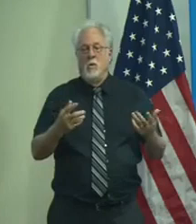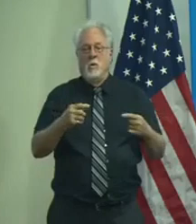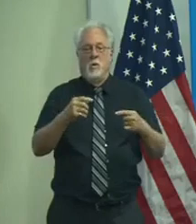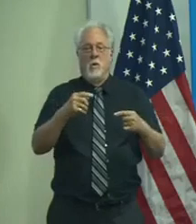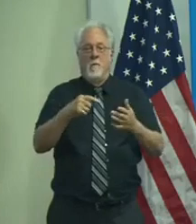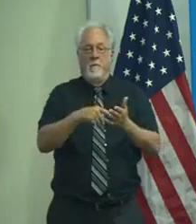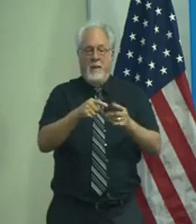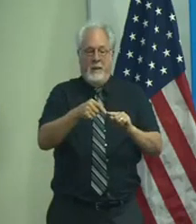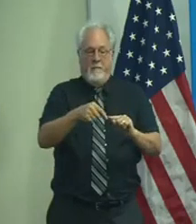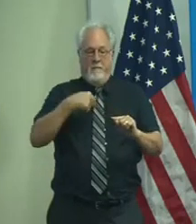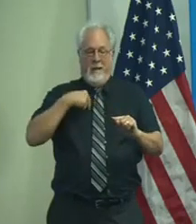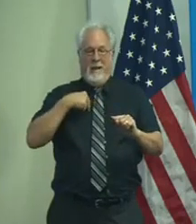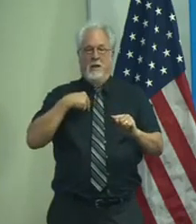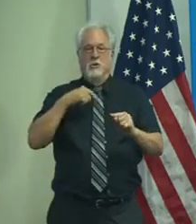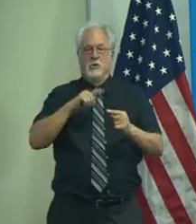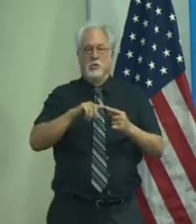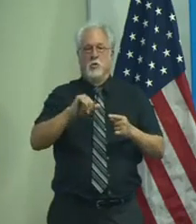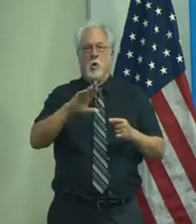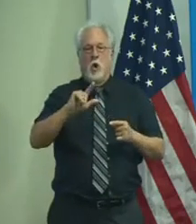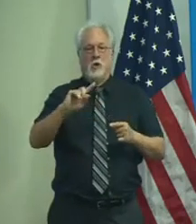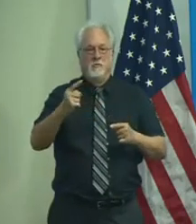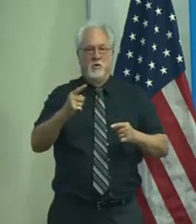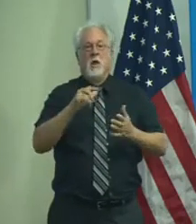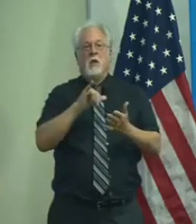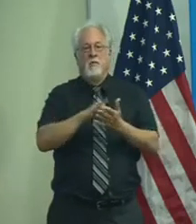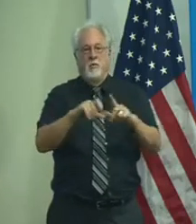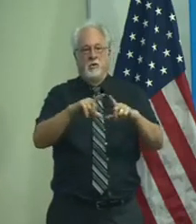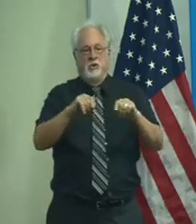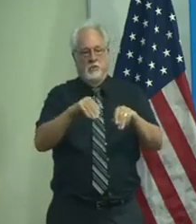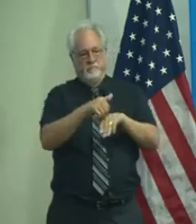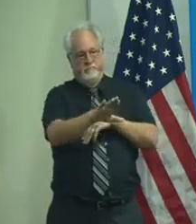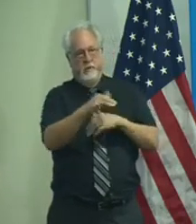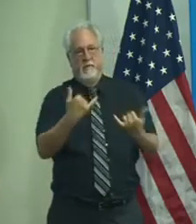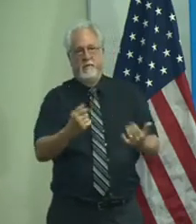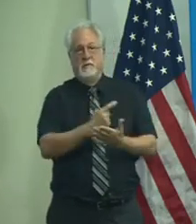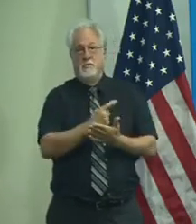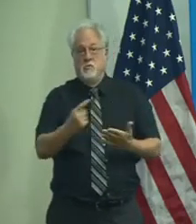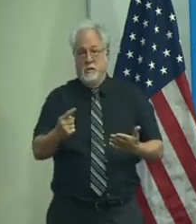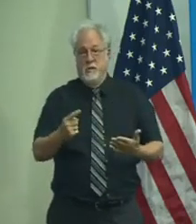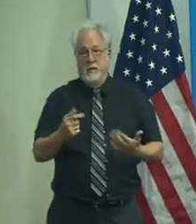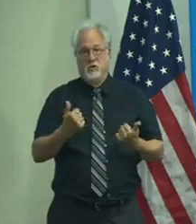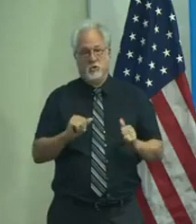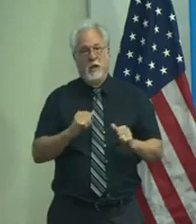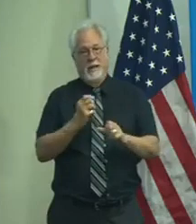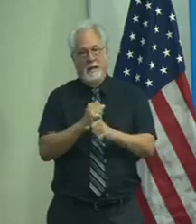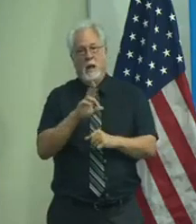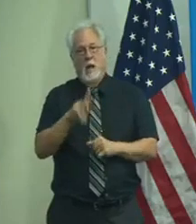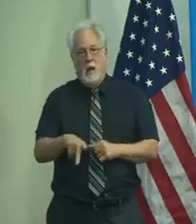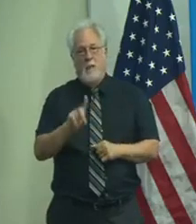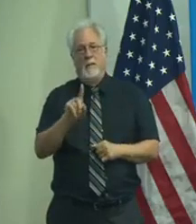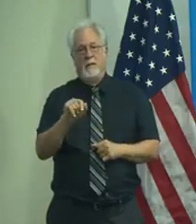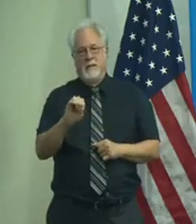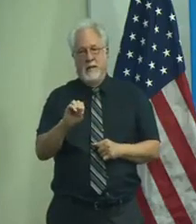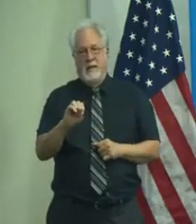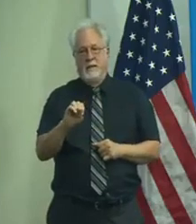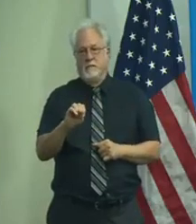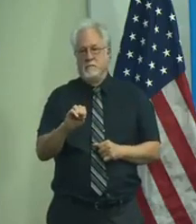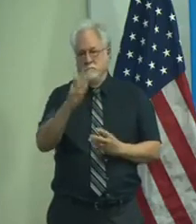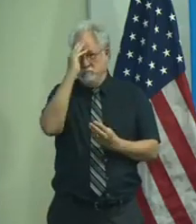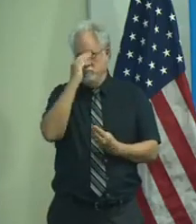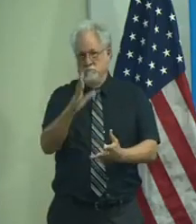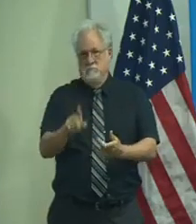retroactive to that date, and those checks will go out this week. If I will try to get an update for you and let you